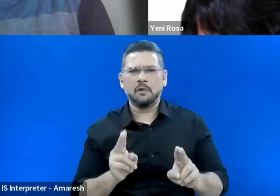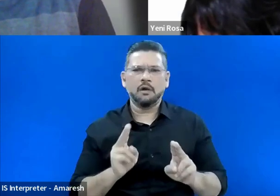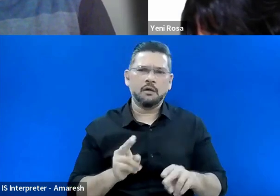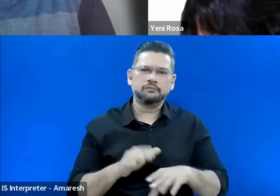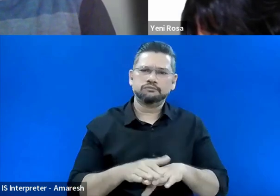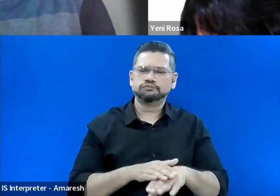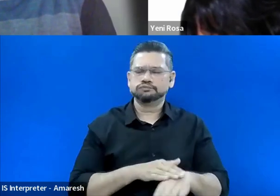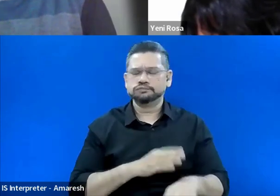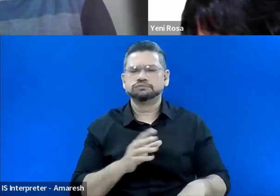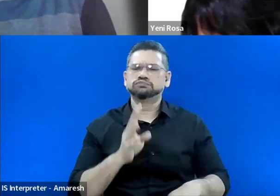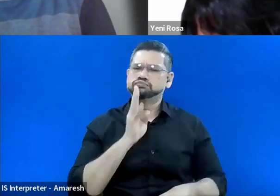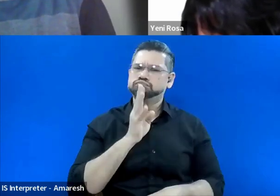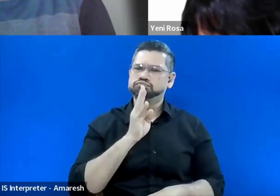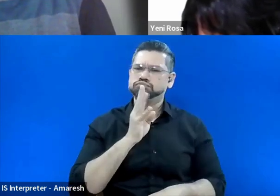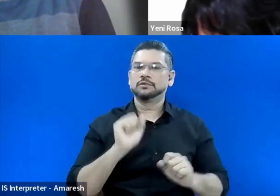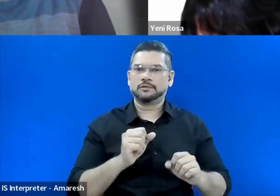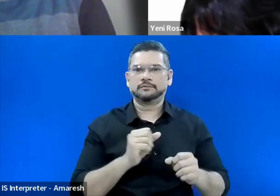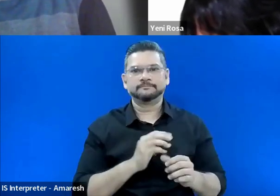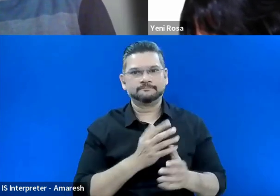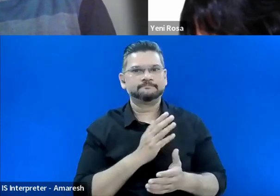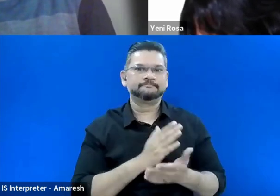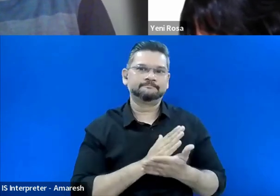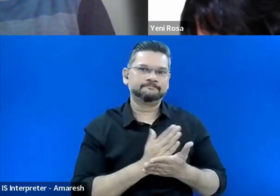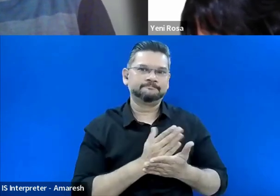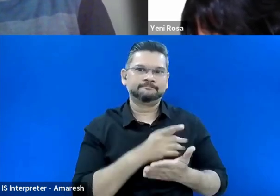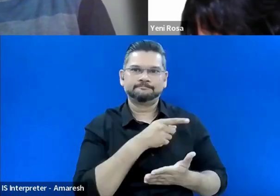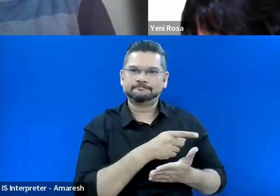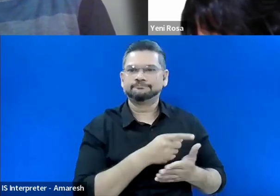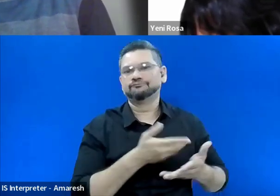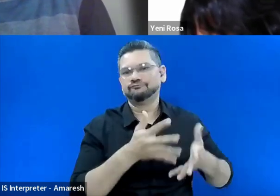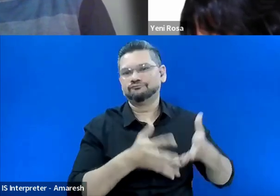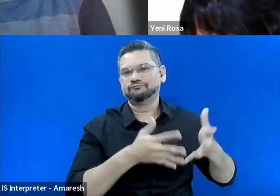the presentations and statements being made by the